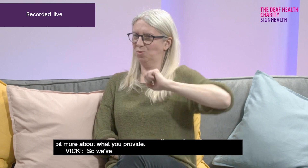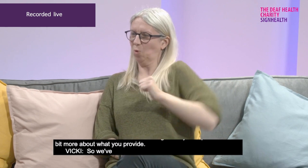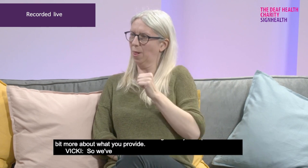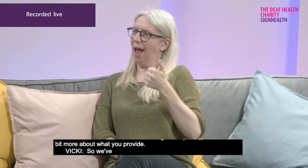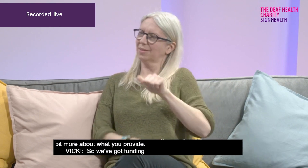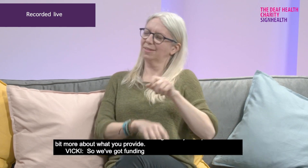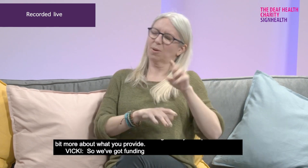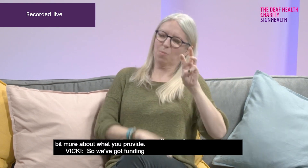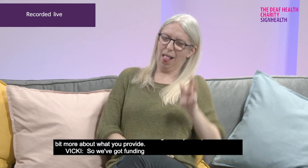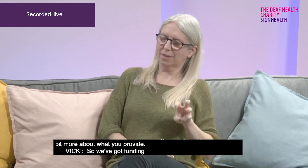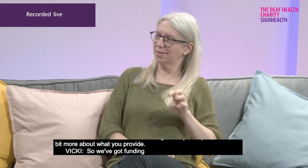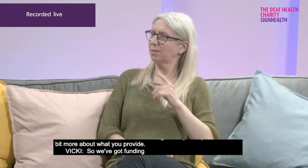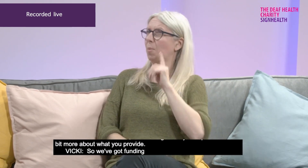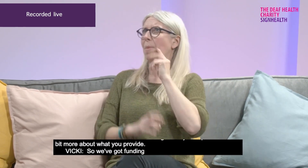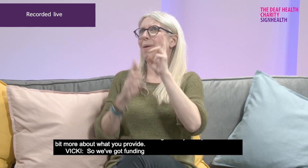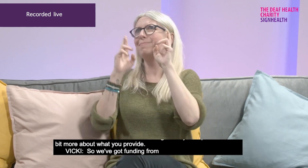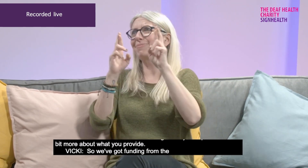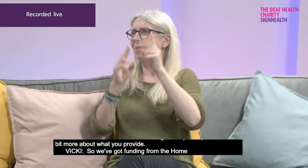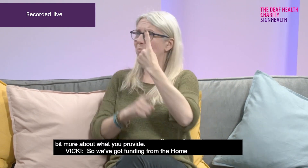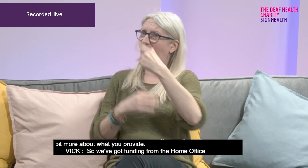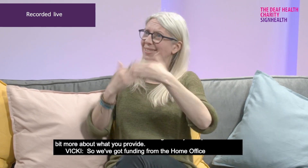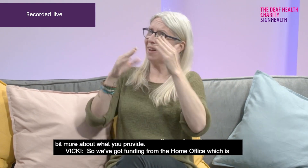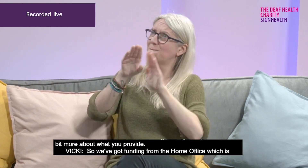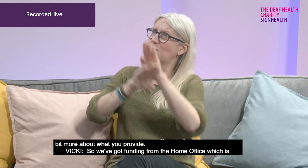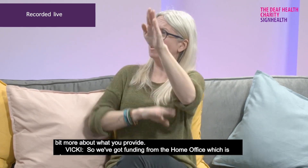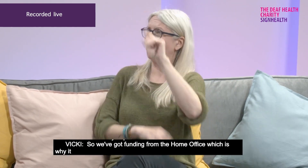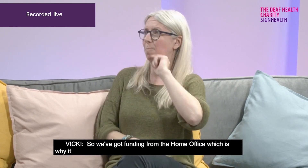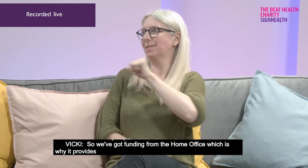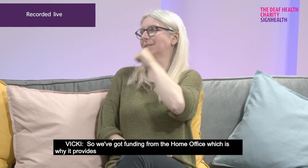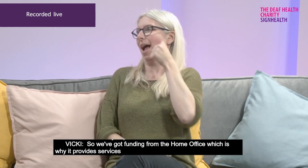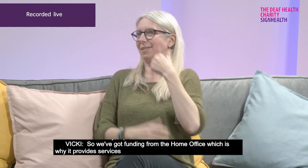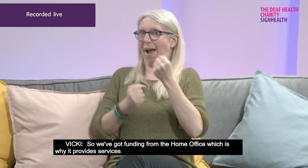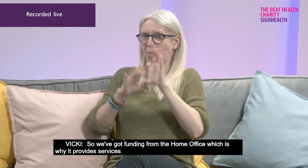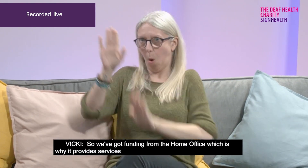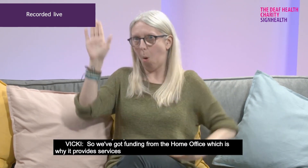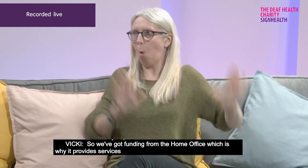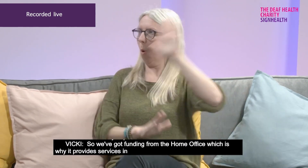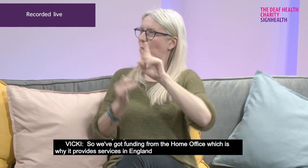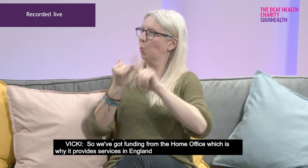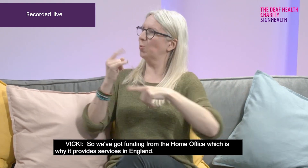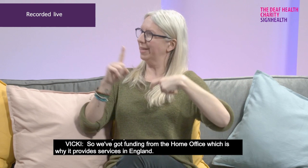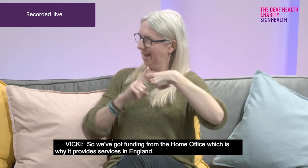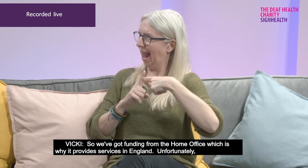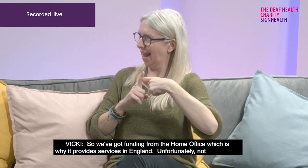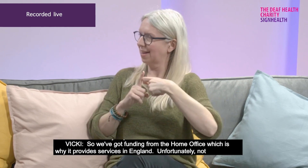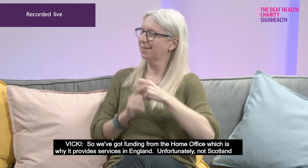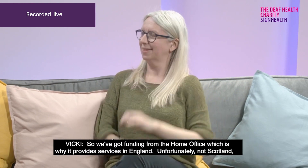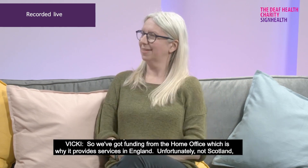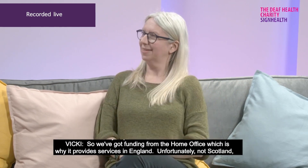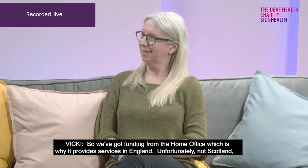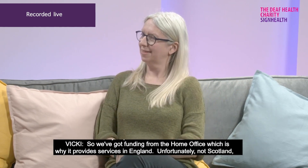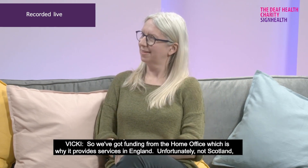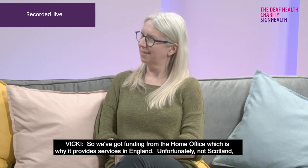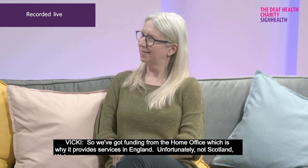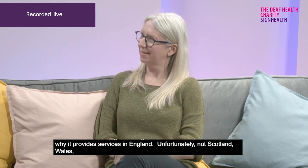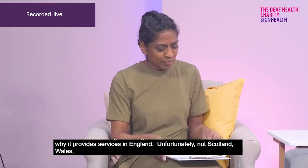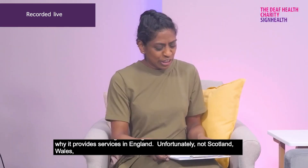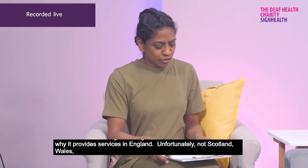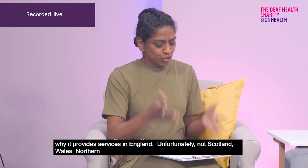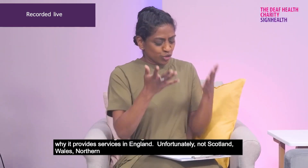So we've got funding from the Home Office, which is why it provides services in England, unfortunately not Scotland, Wales, Northern Ireland. I